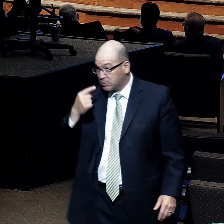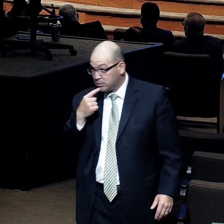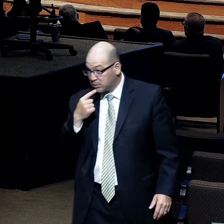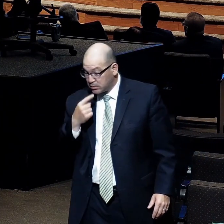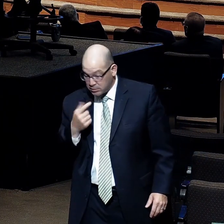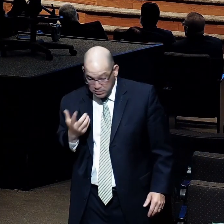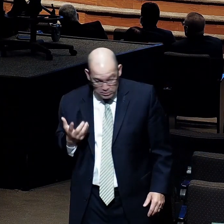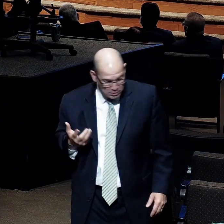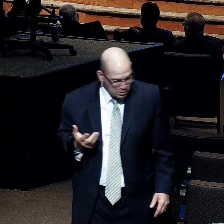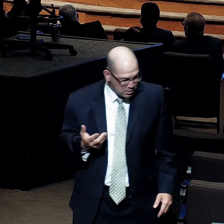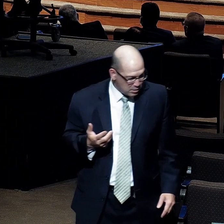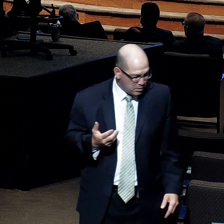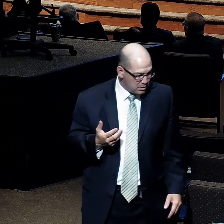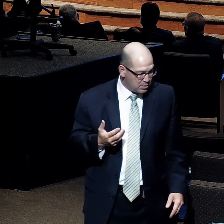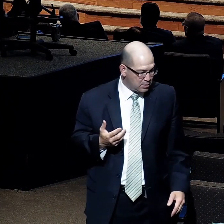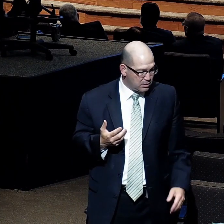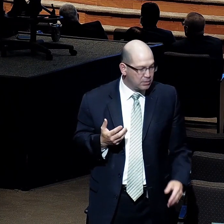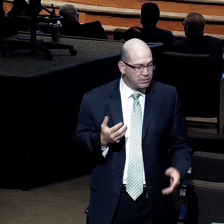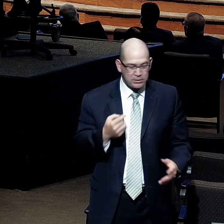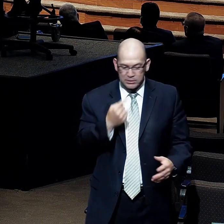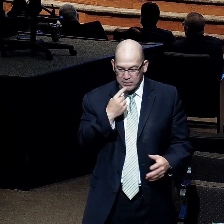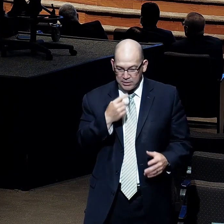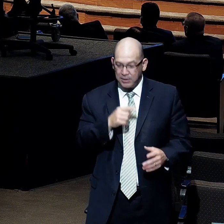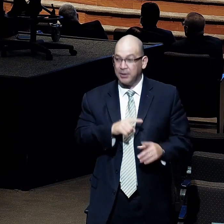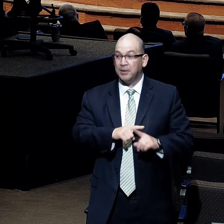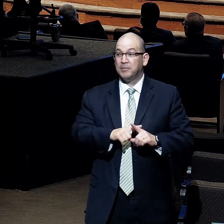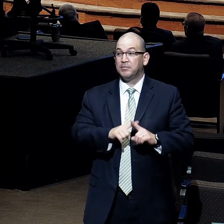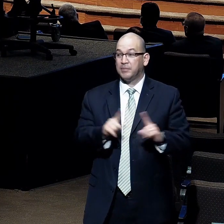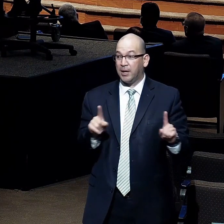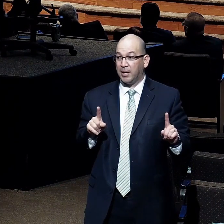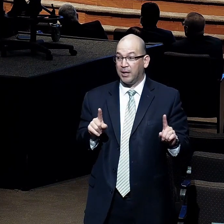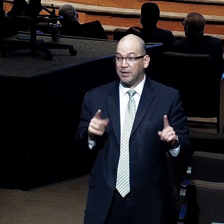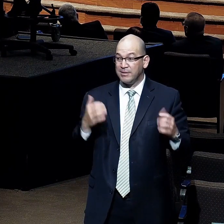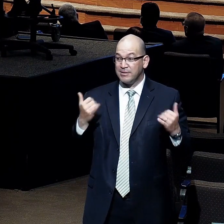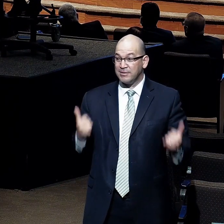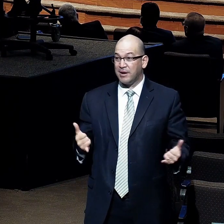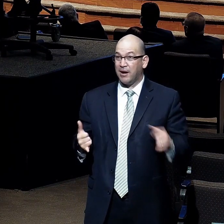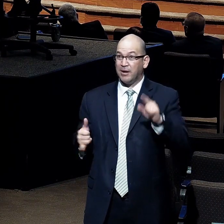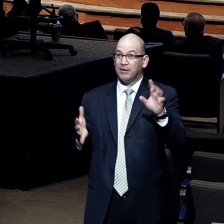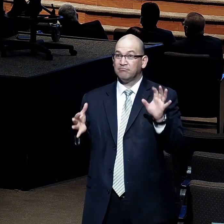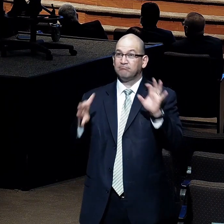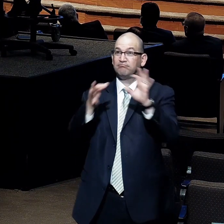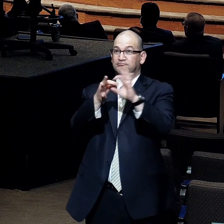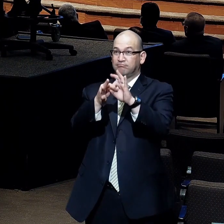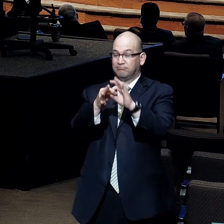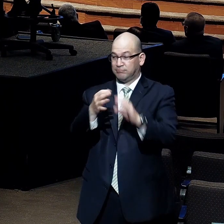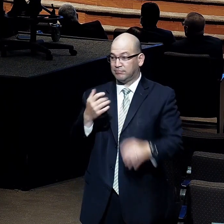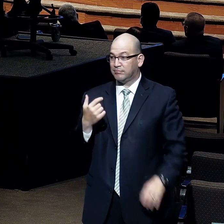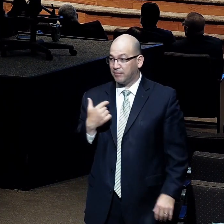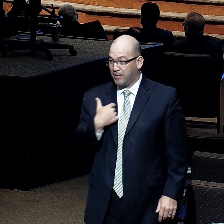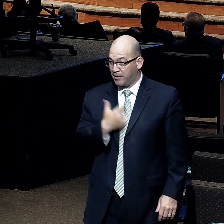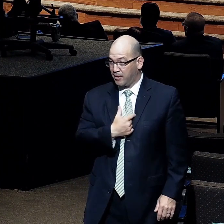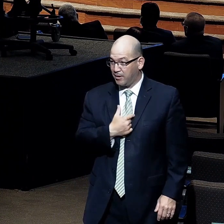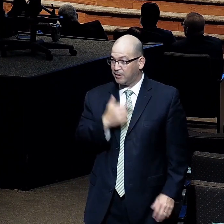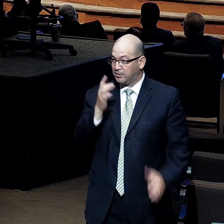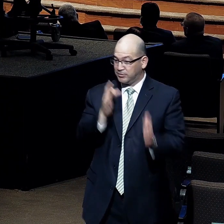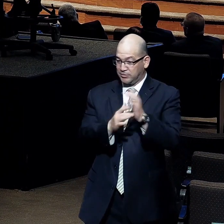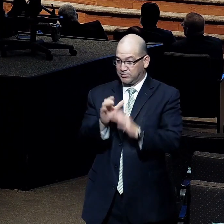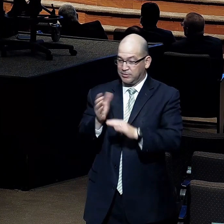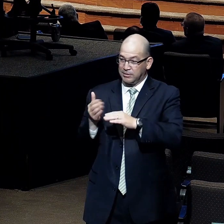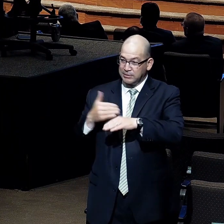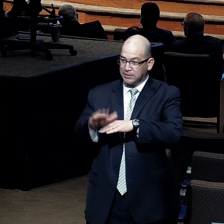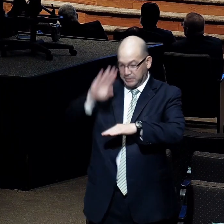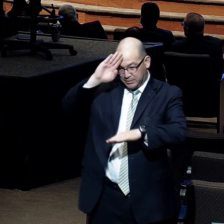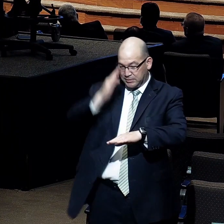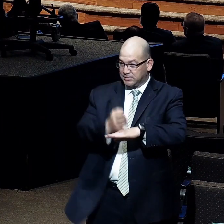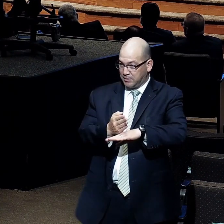the verse doesn't end there. It has a comma and it says, yet now he hath reconciled. Jesus Christ sent his son to die on the cross. He gave his